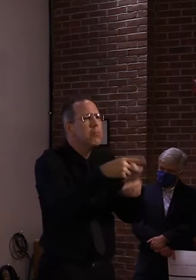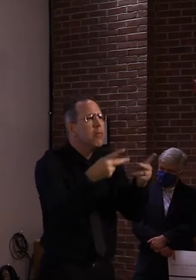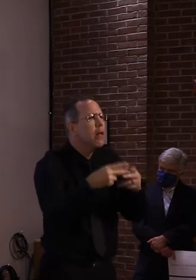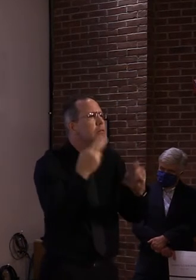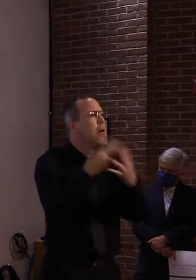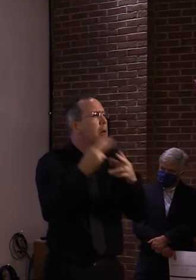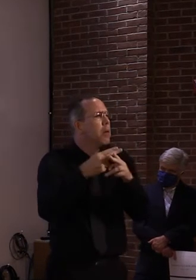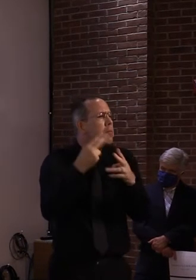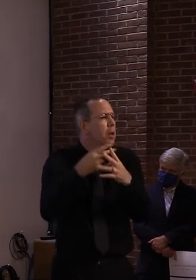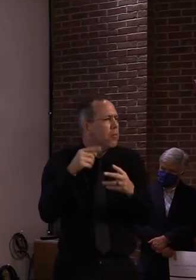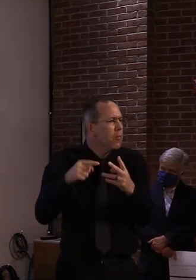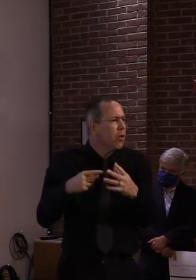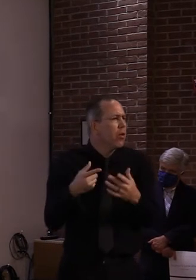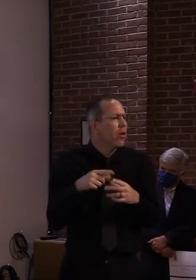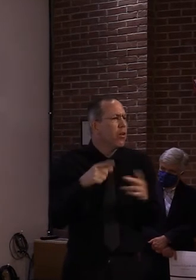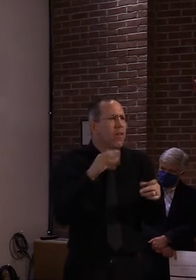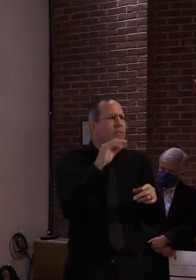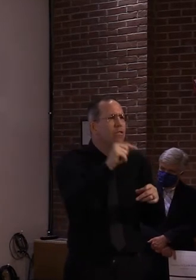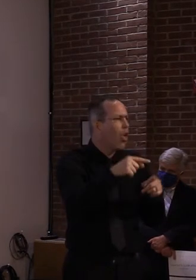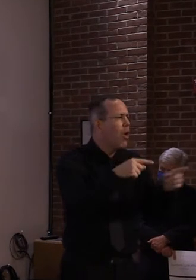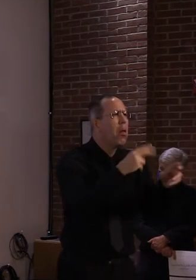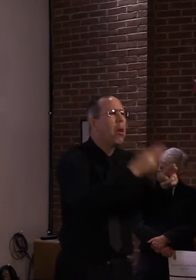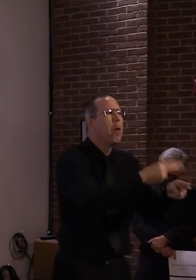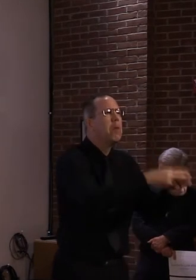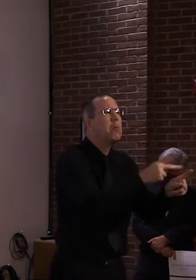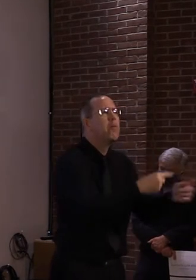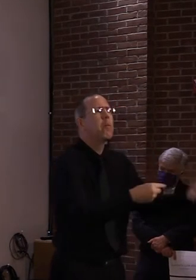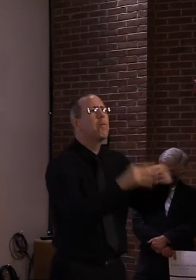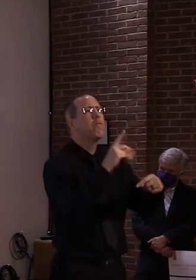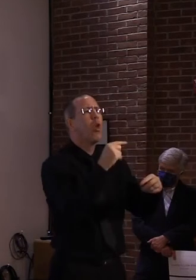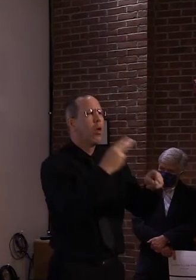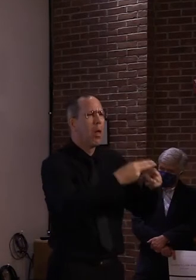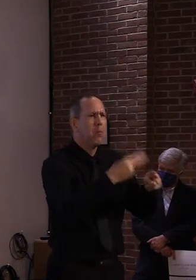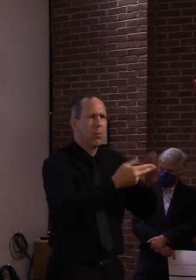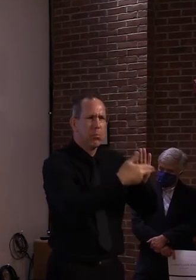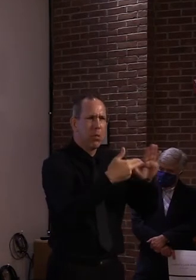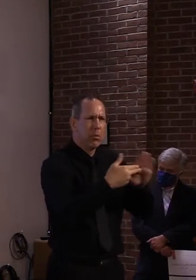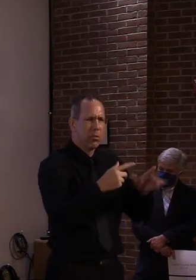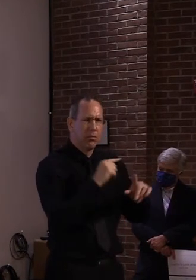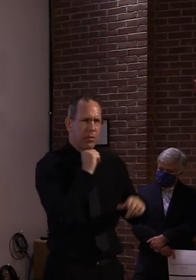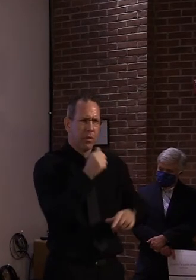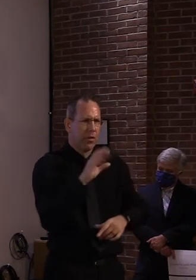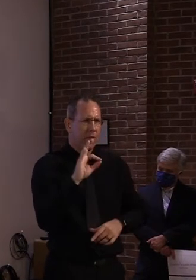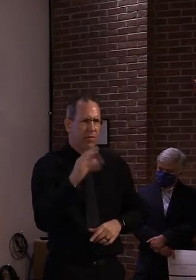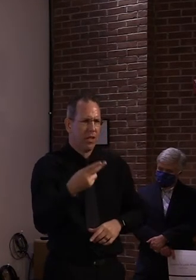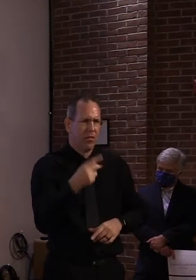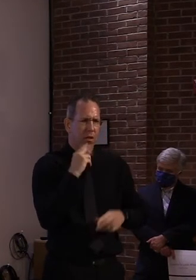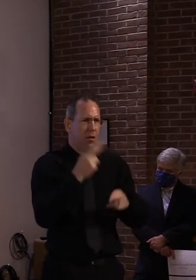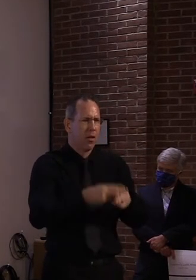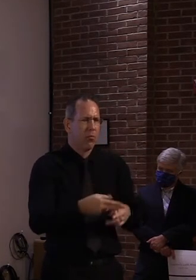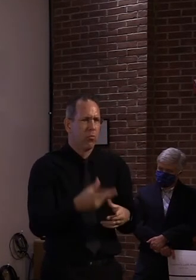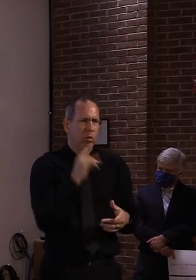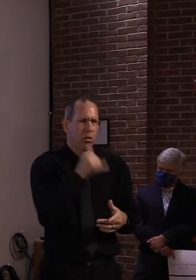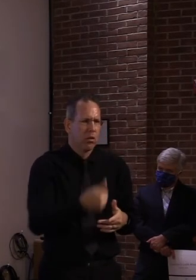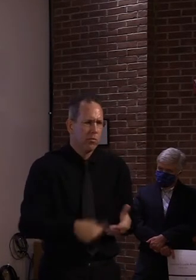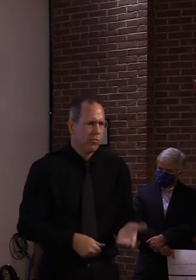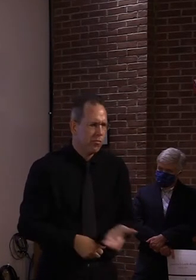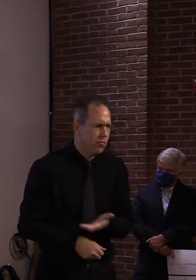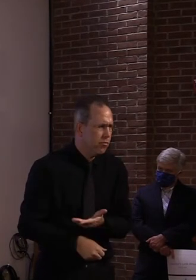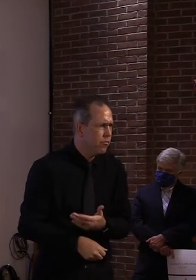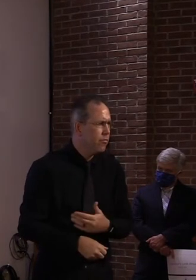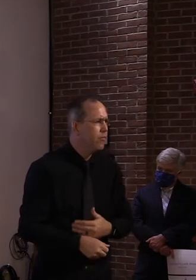record. You know, the Bennington Veterans Home, there was just one case. You talked about the Veterans